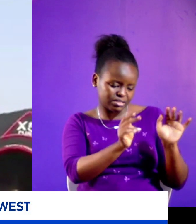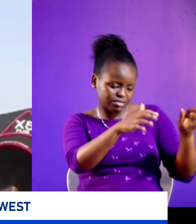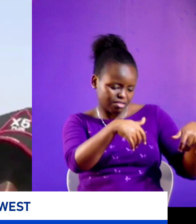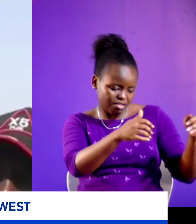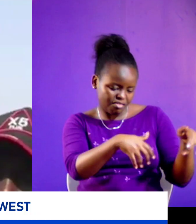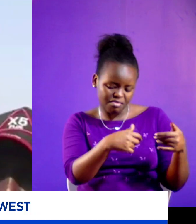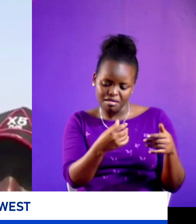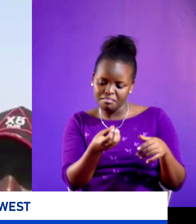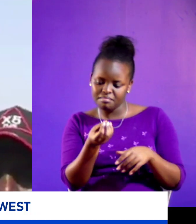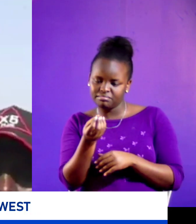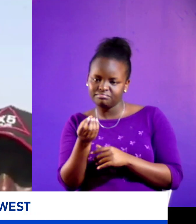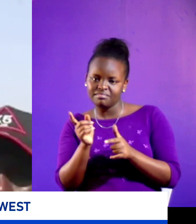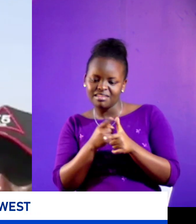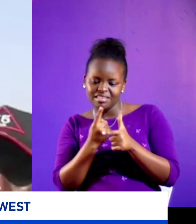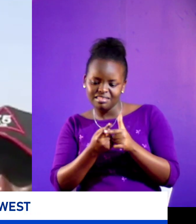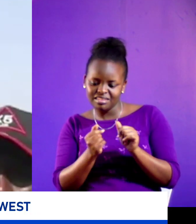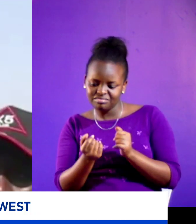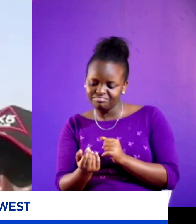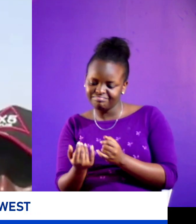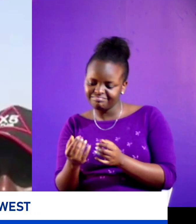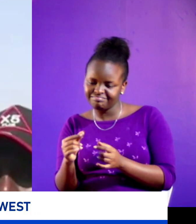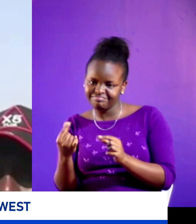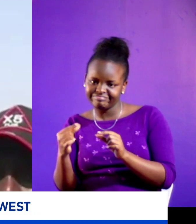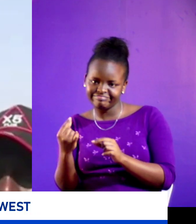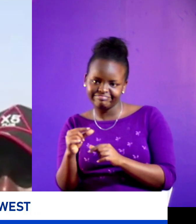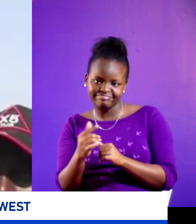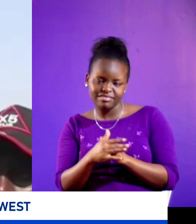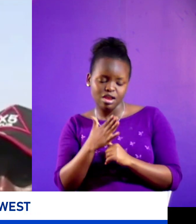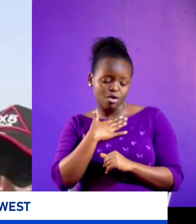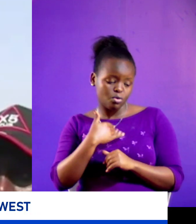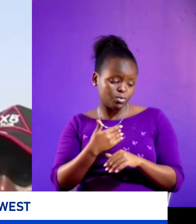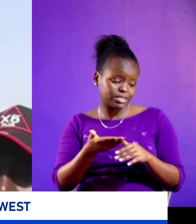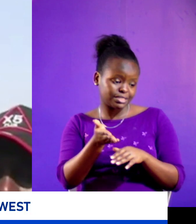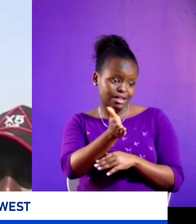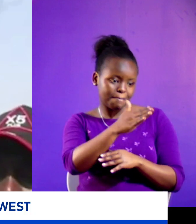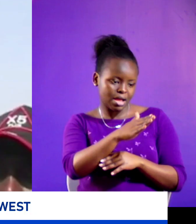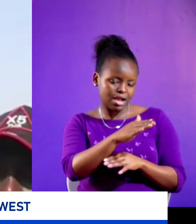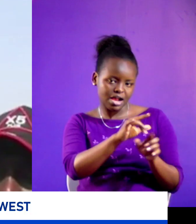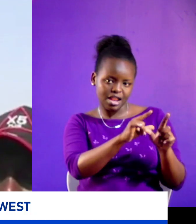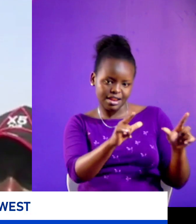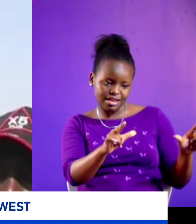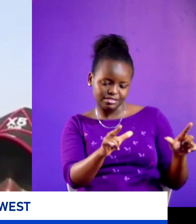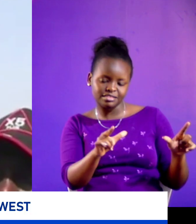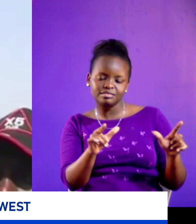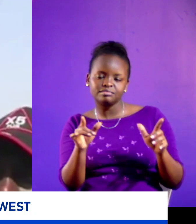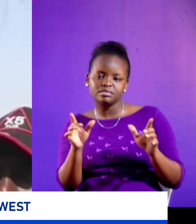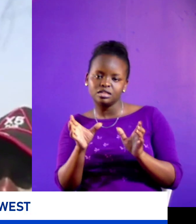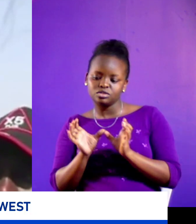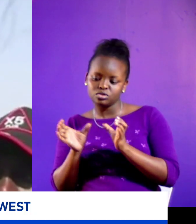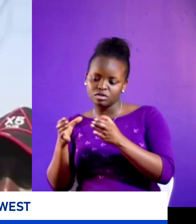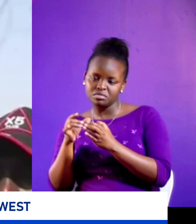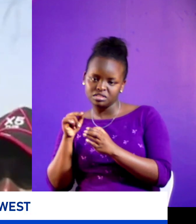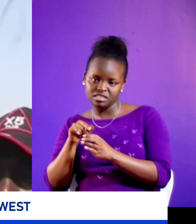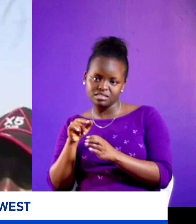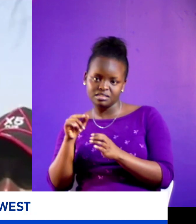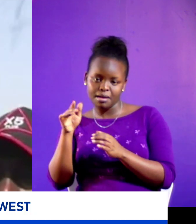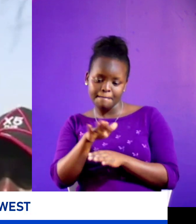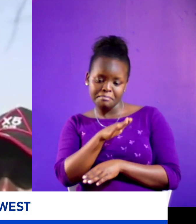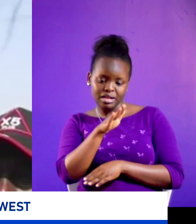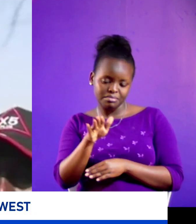Kelele tunataka kurudisha back to the community. The county government has no objection